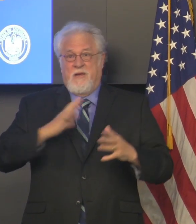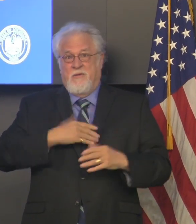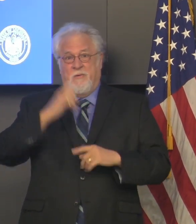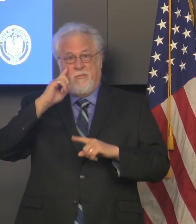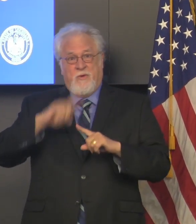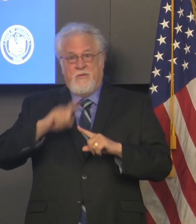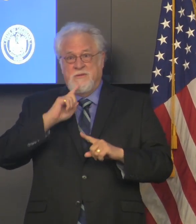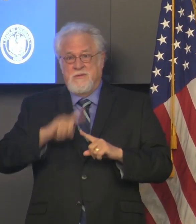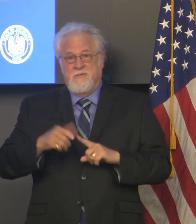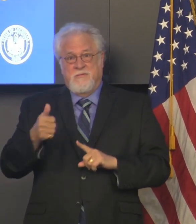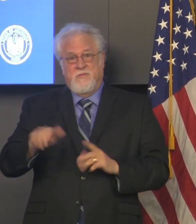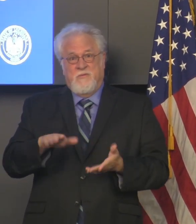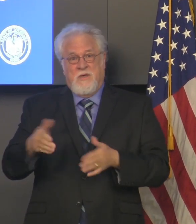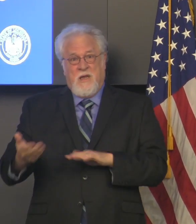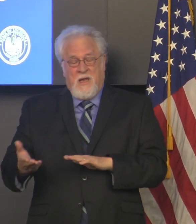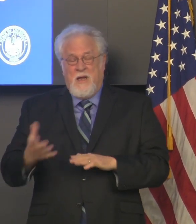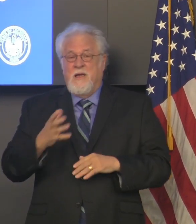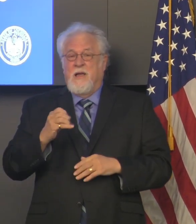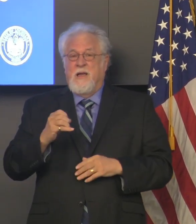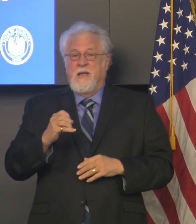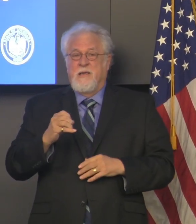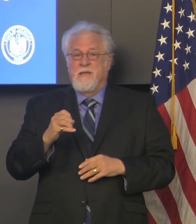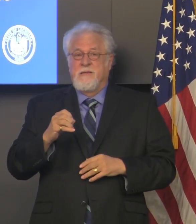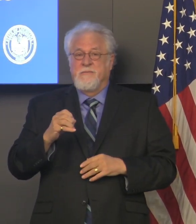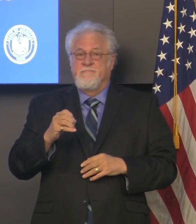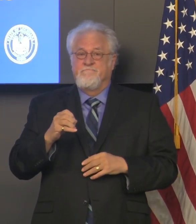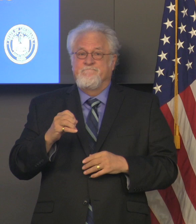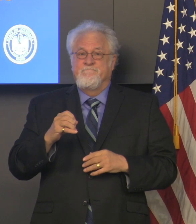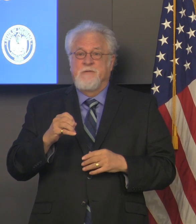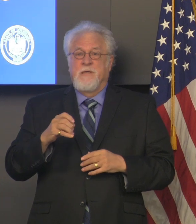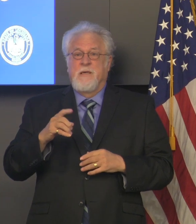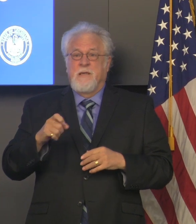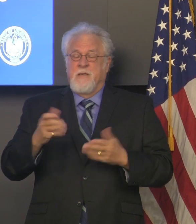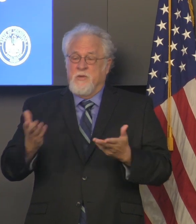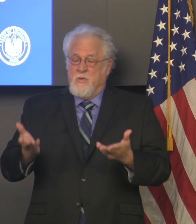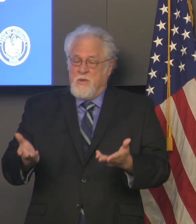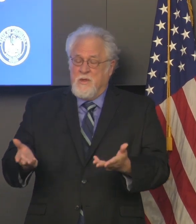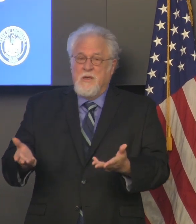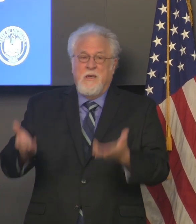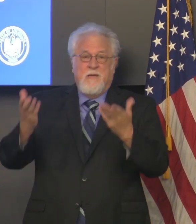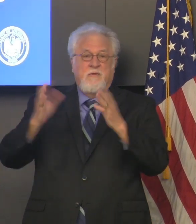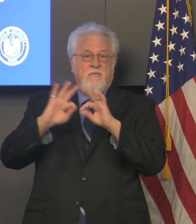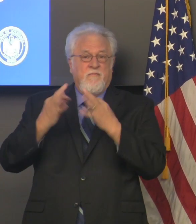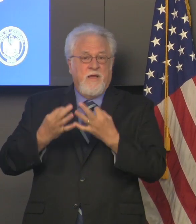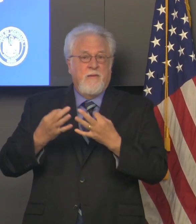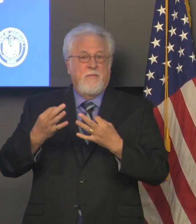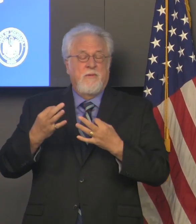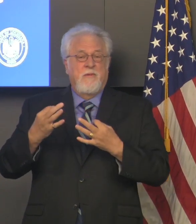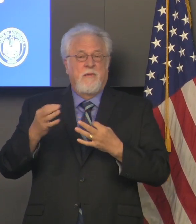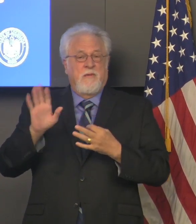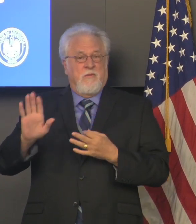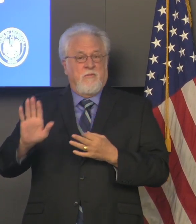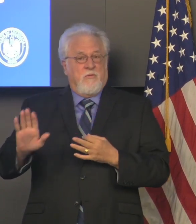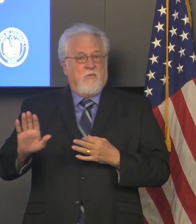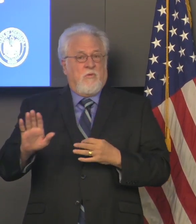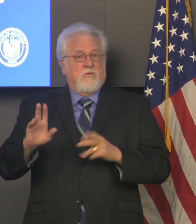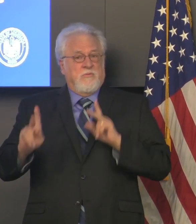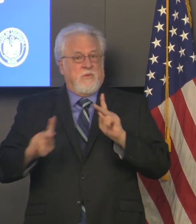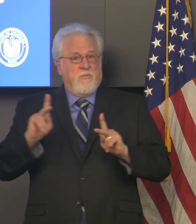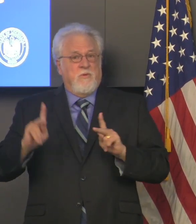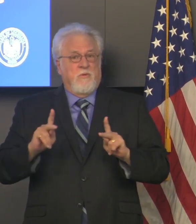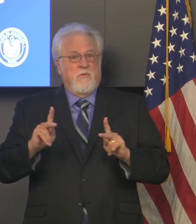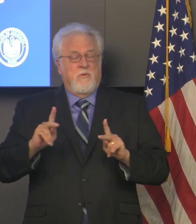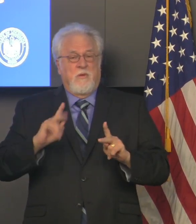sisters who have died, and we need to continue to lift up the family members of those individuals